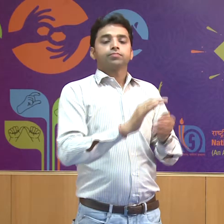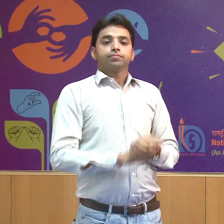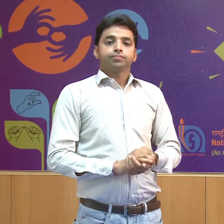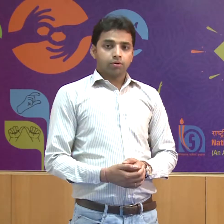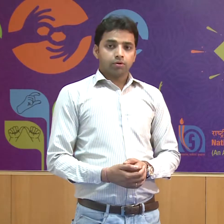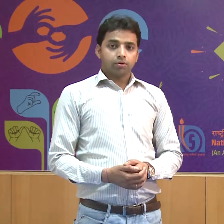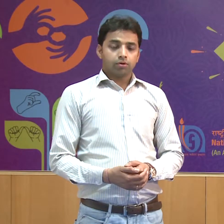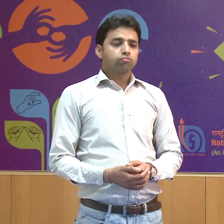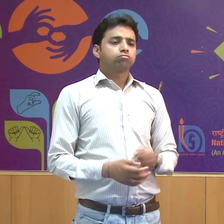Like law,